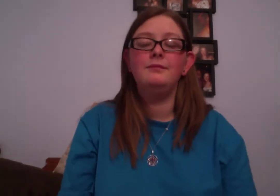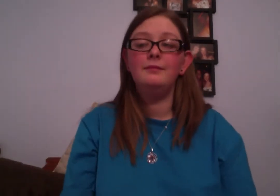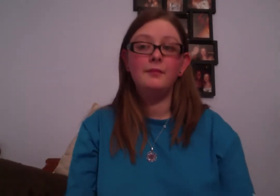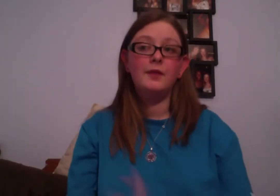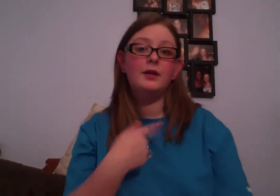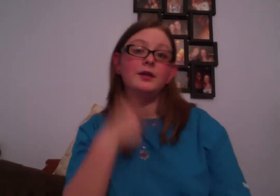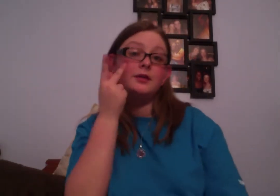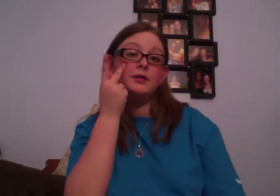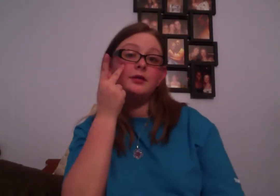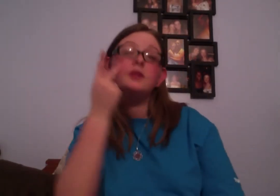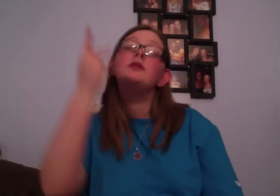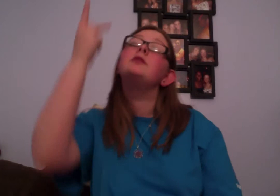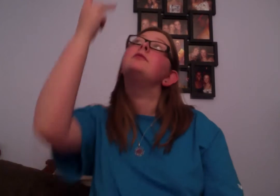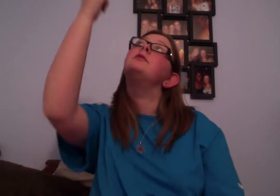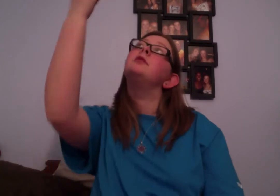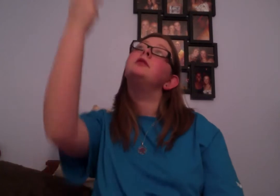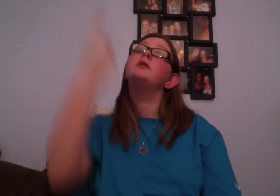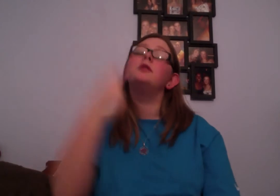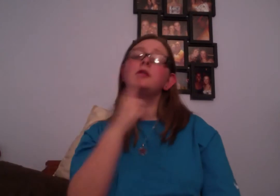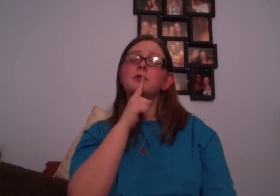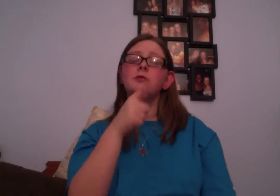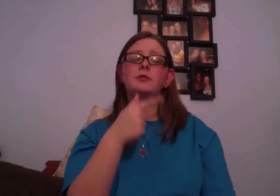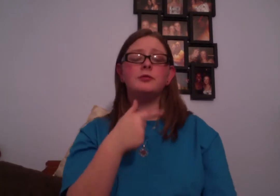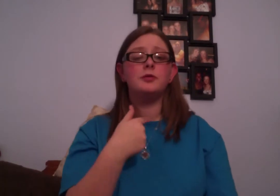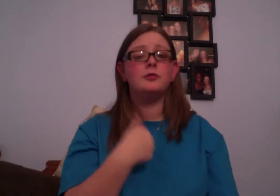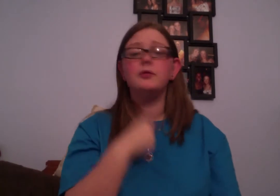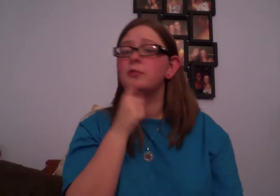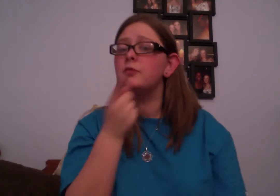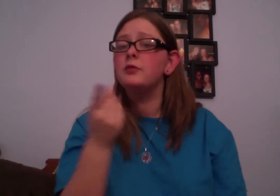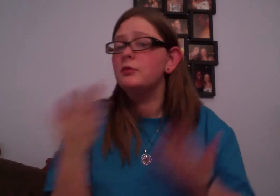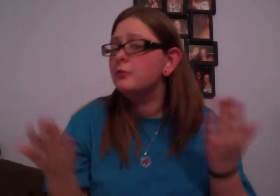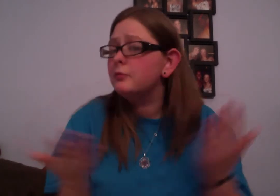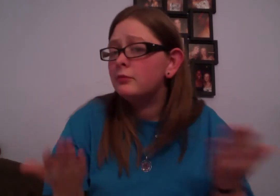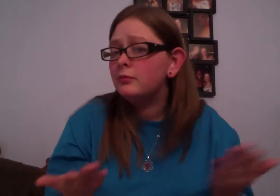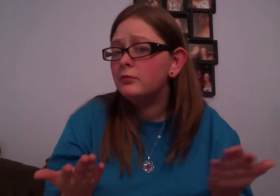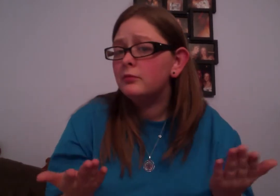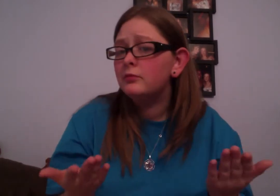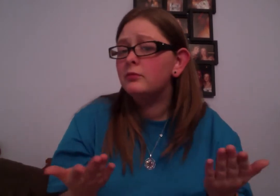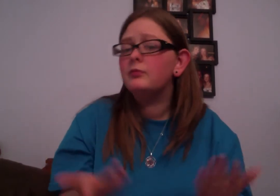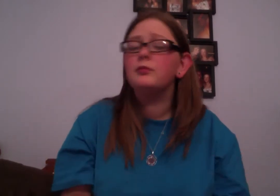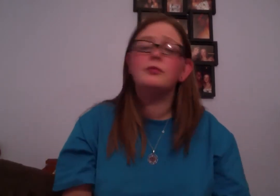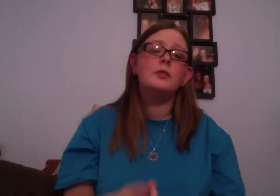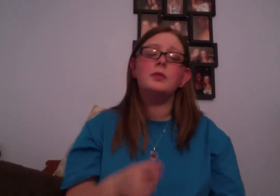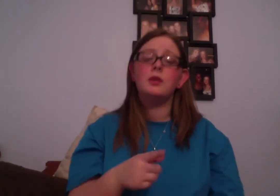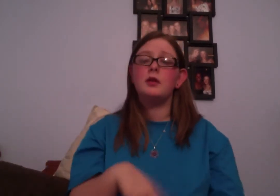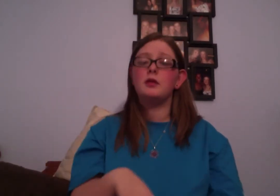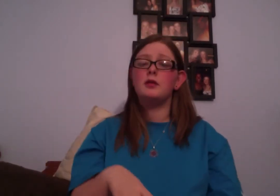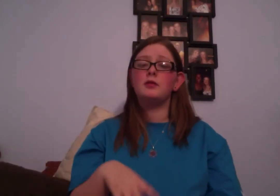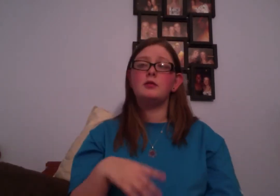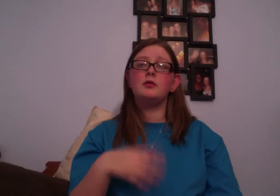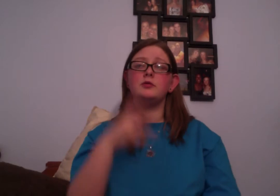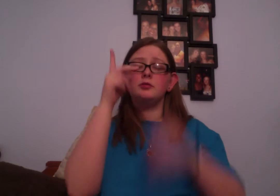Look at the sky, tell me what do you see Just close your